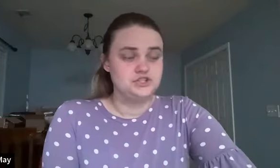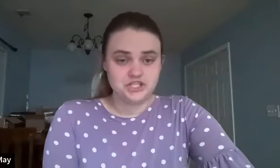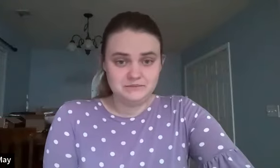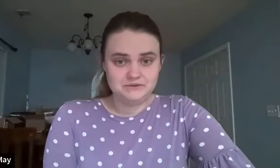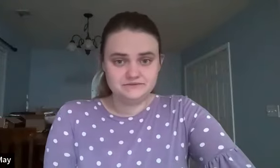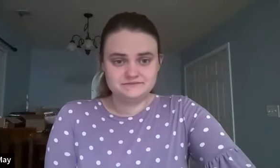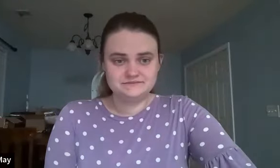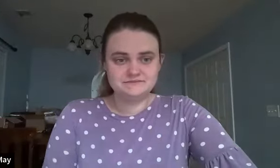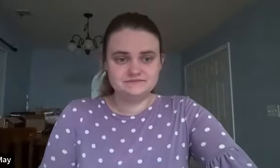sheep,